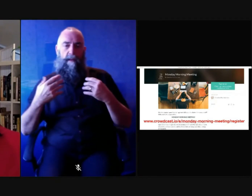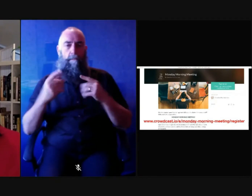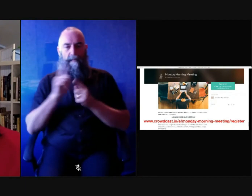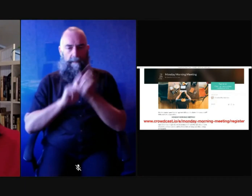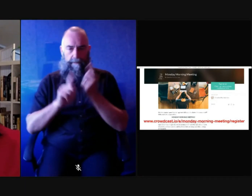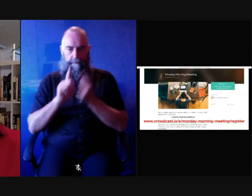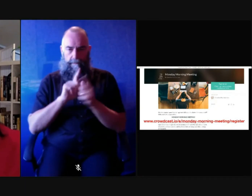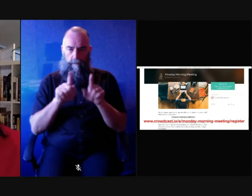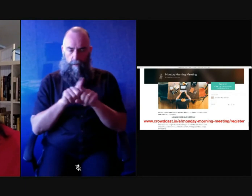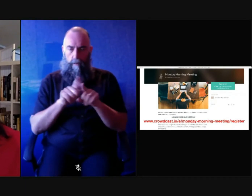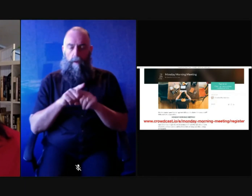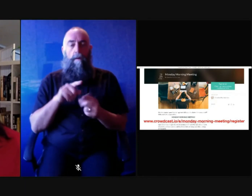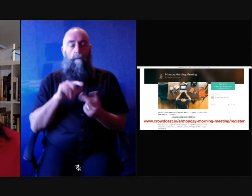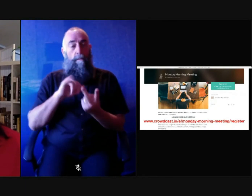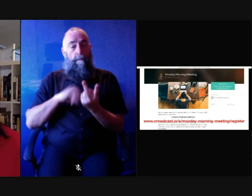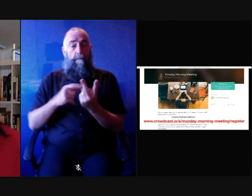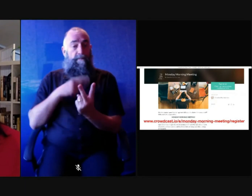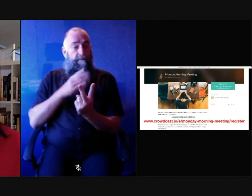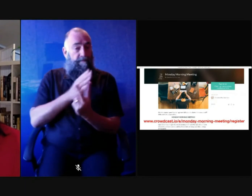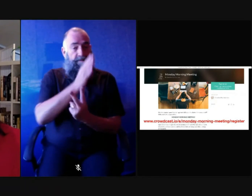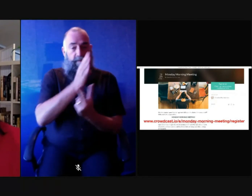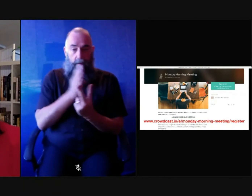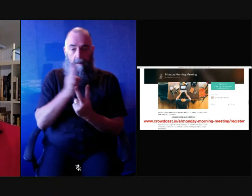I was across everything that needed to happen.